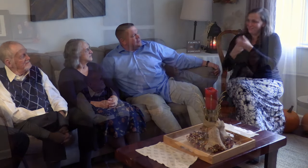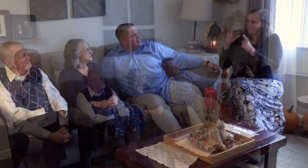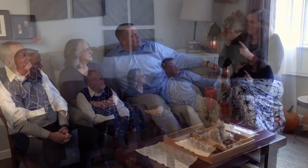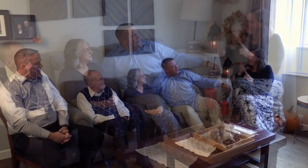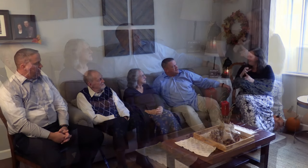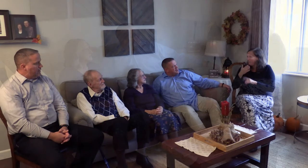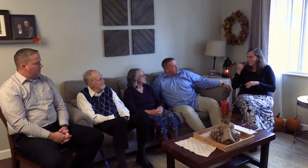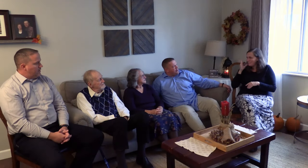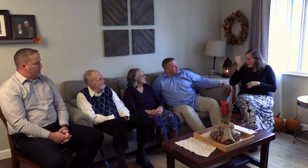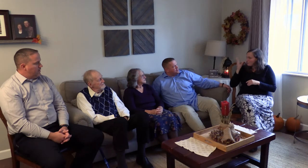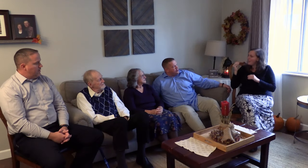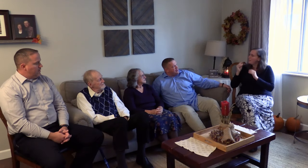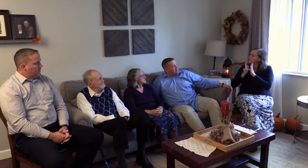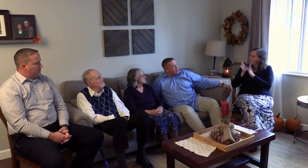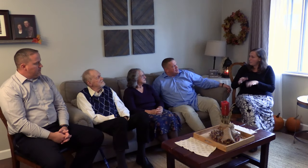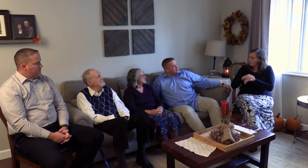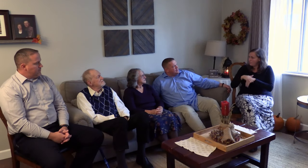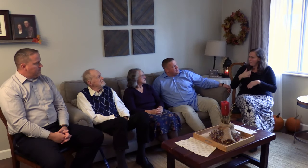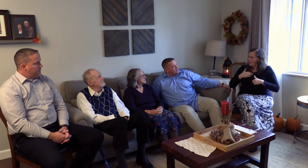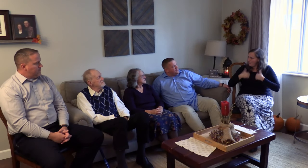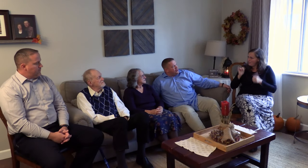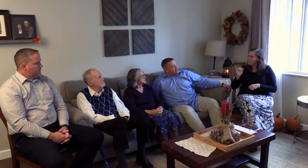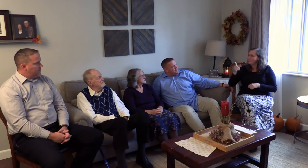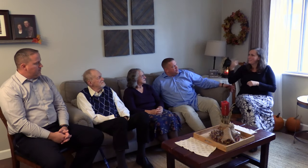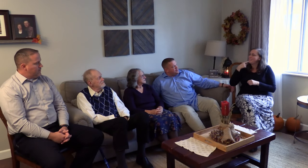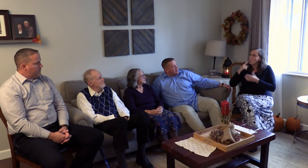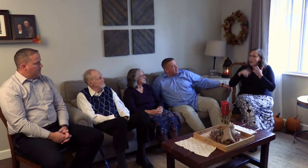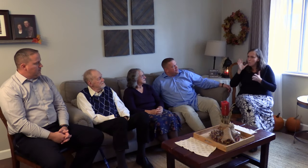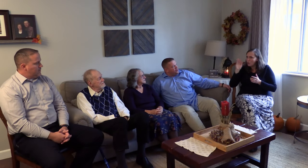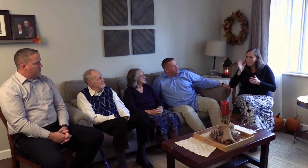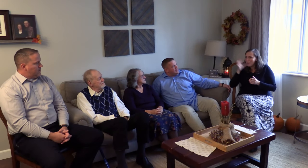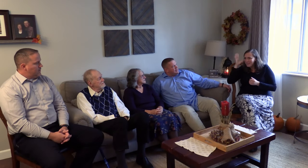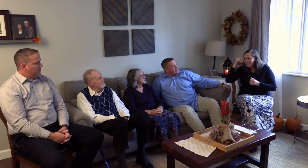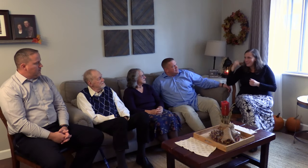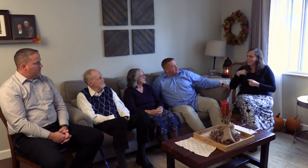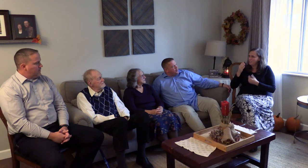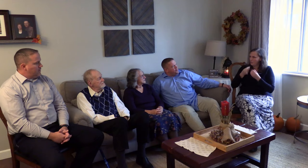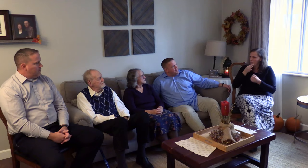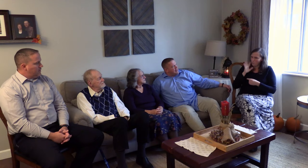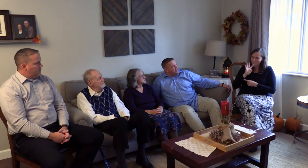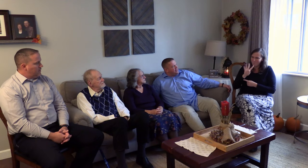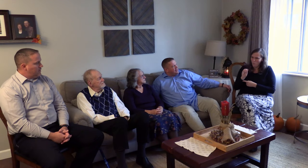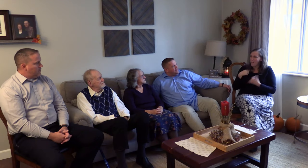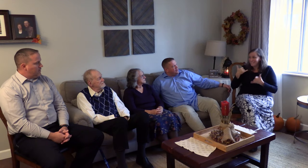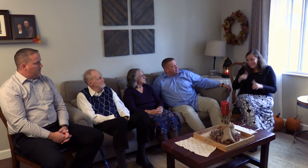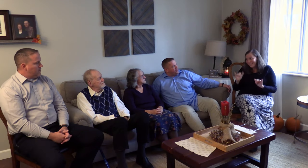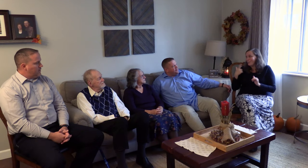another set of parents when you've had the best and the christian influence on my life too this is what would mom and dad think you know and i'm turning